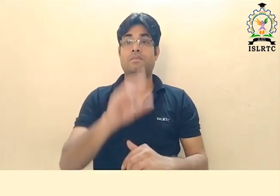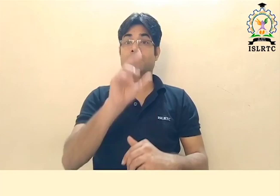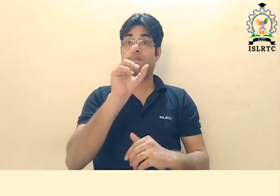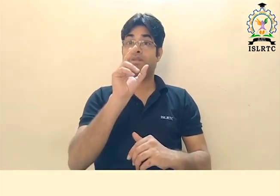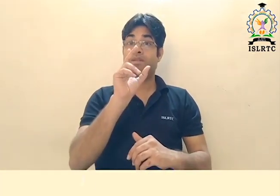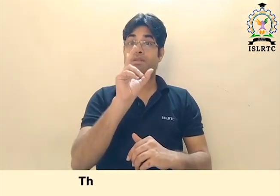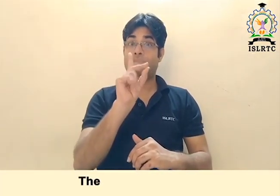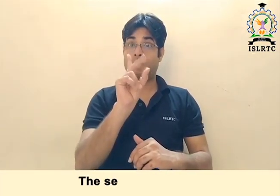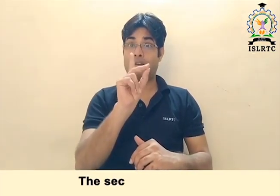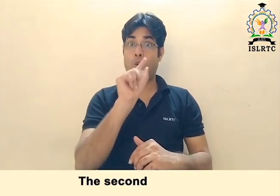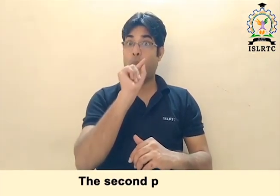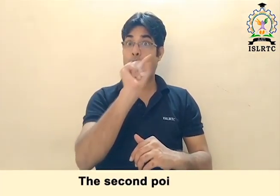The second point is